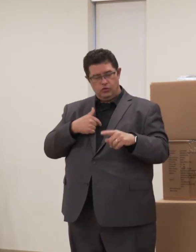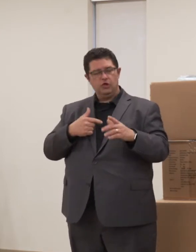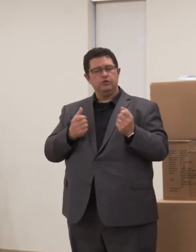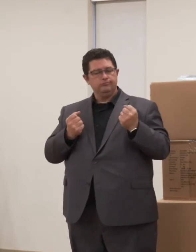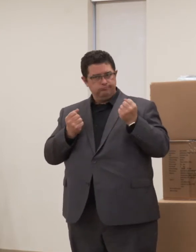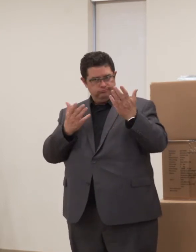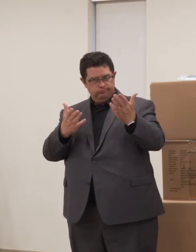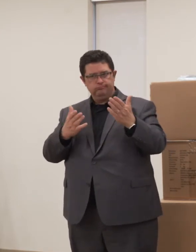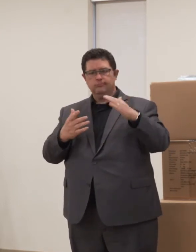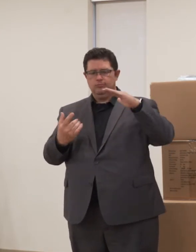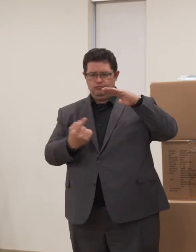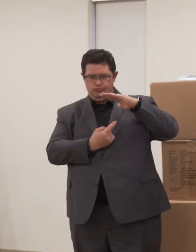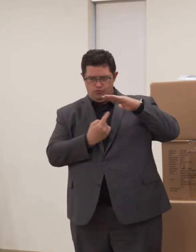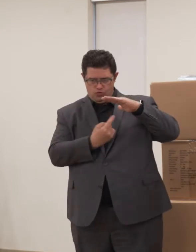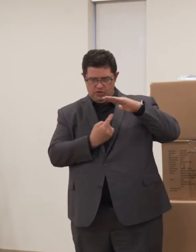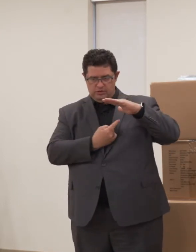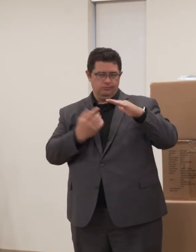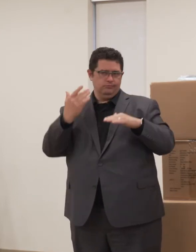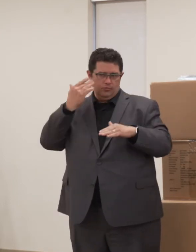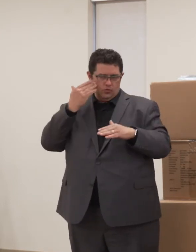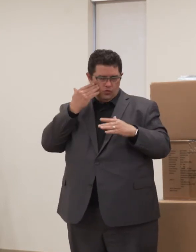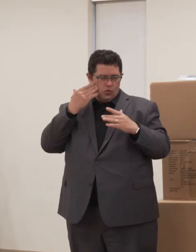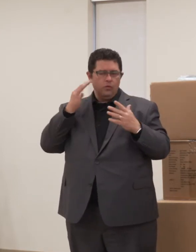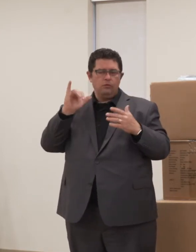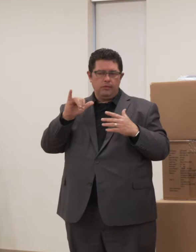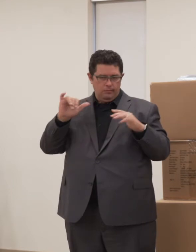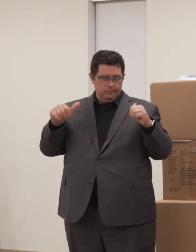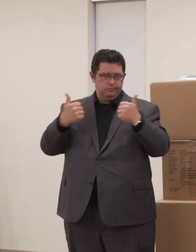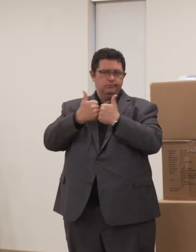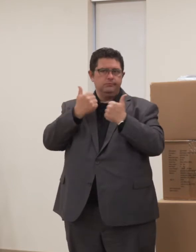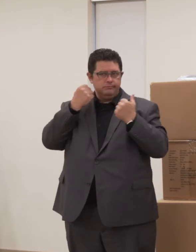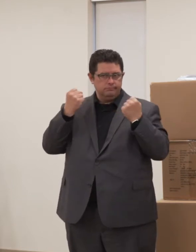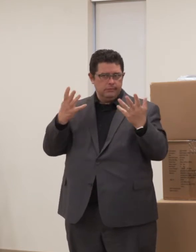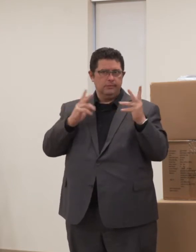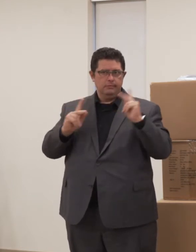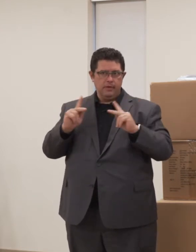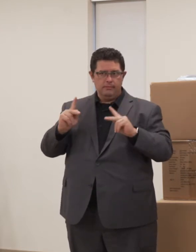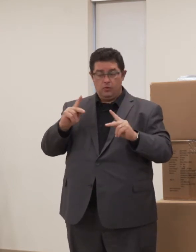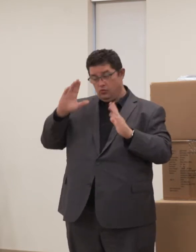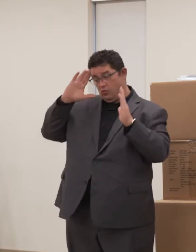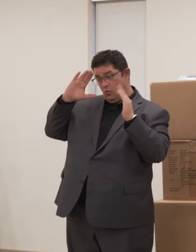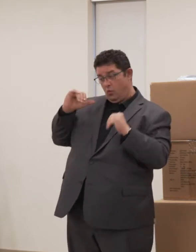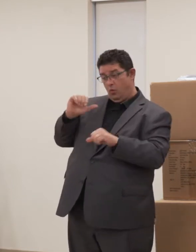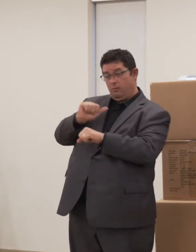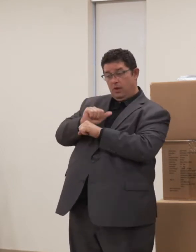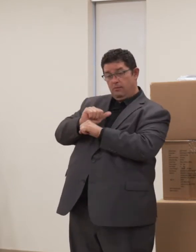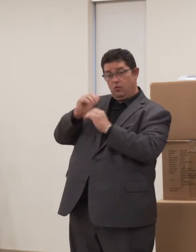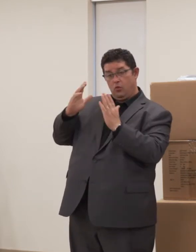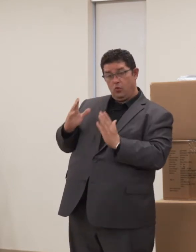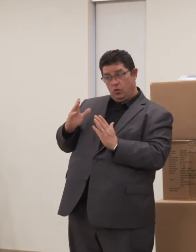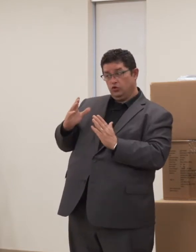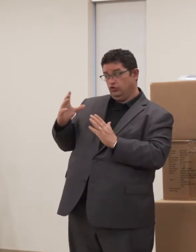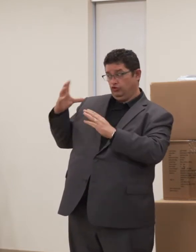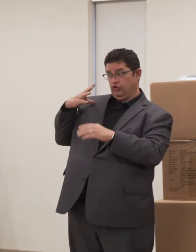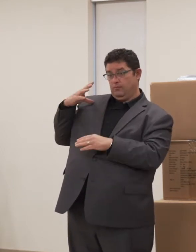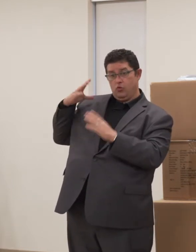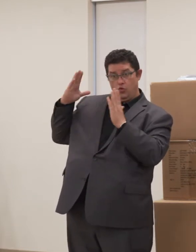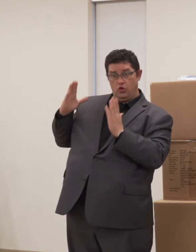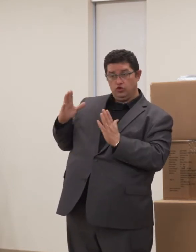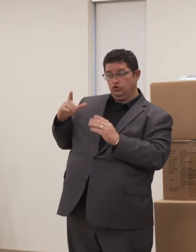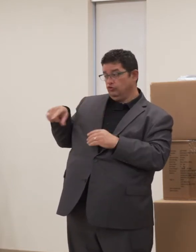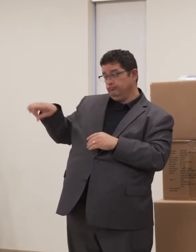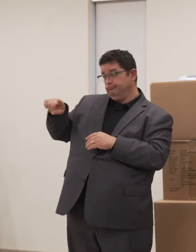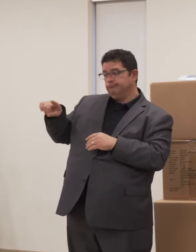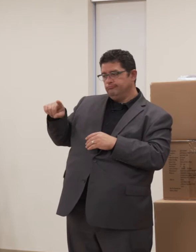we know that will be difficult for many people. But we hope that employers will work with employees to allow them to quarantine